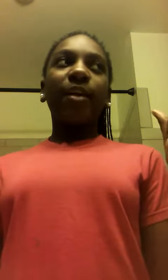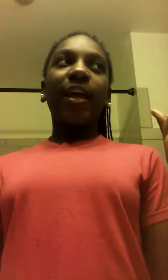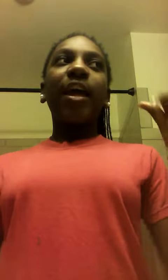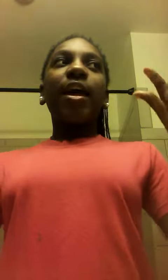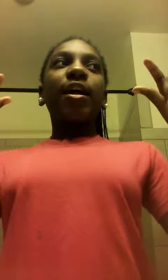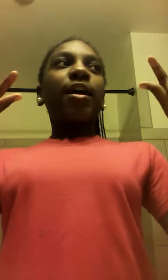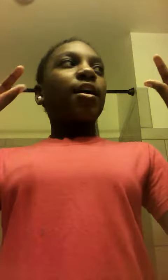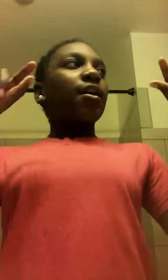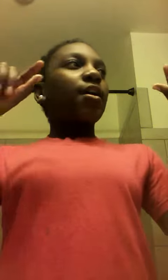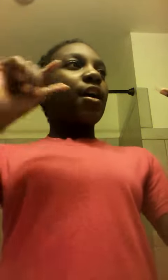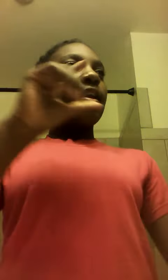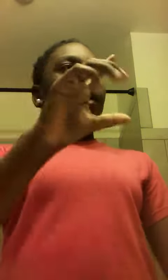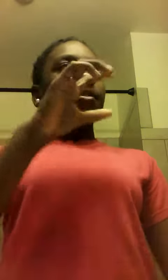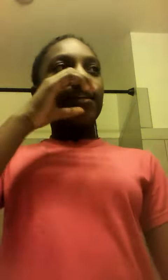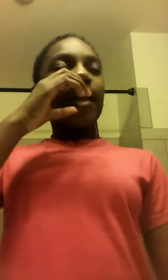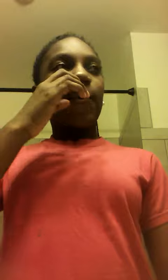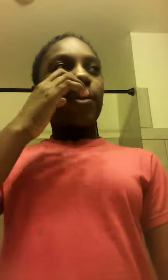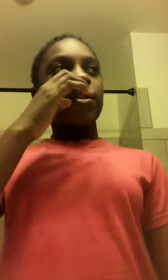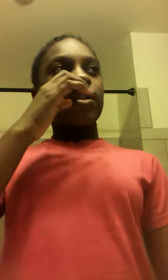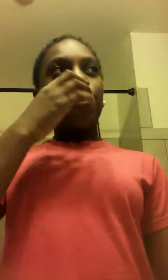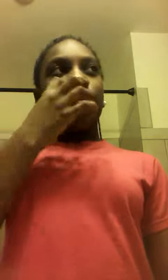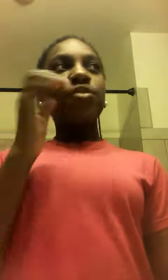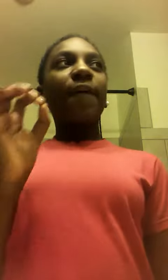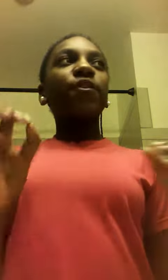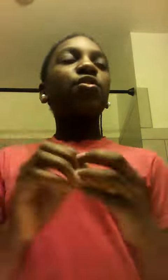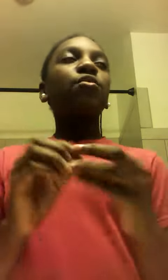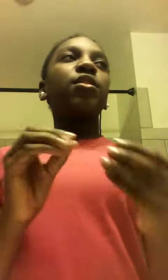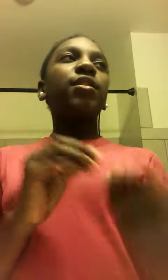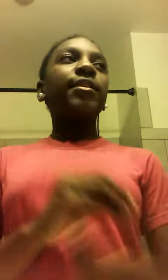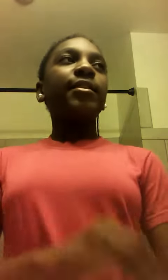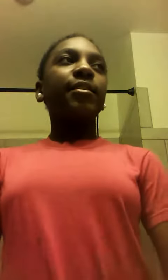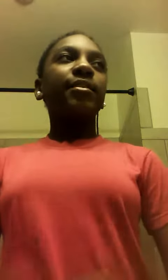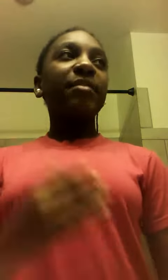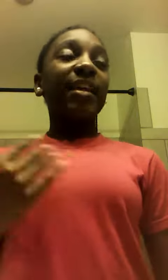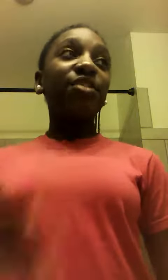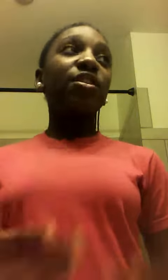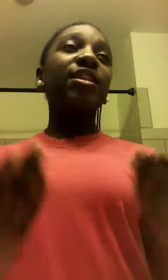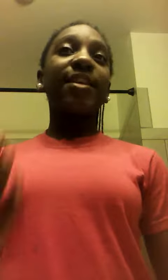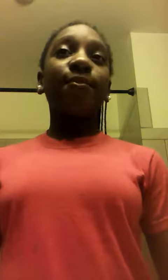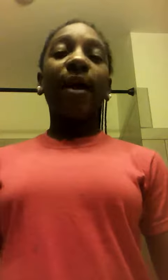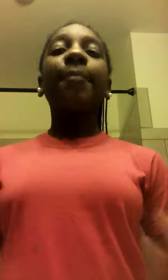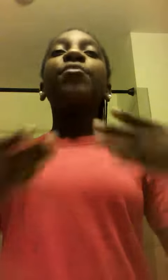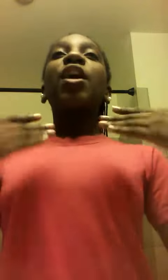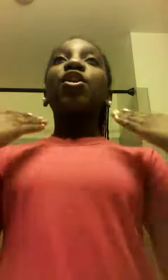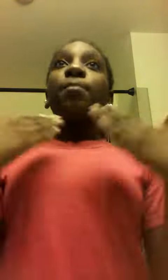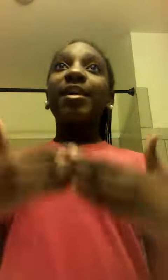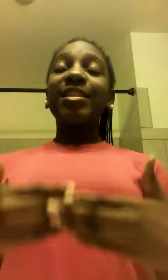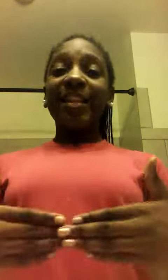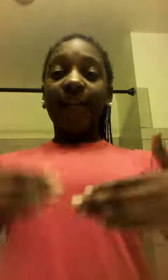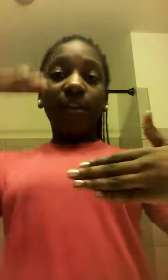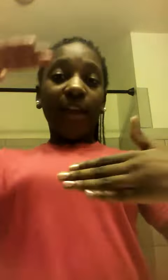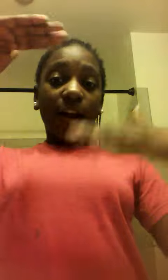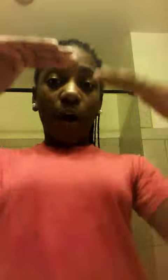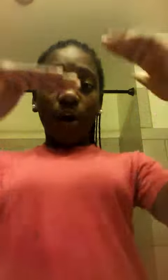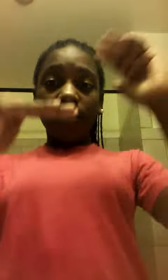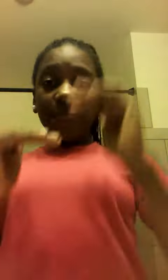be announcing like winners. So what you have to do to be entered in this giveaway, you basically have to like all of